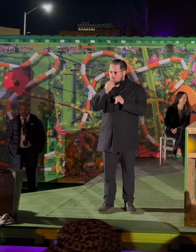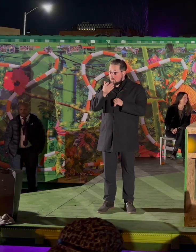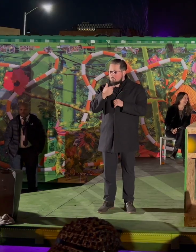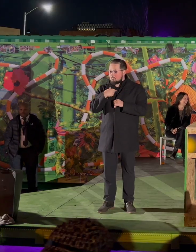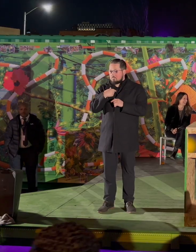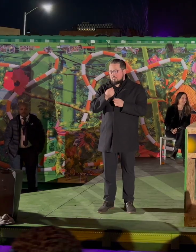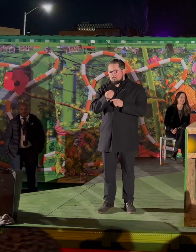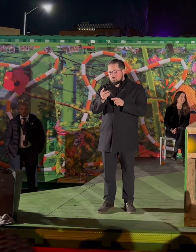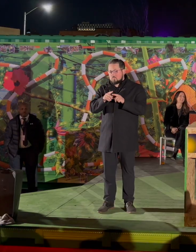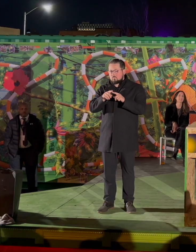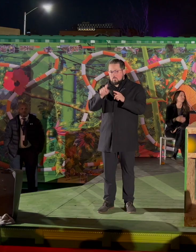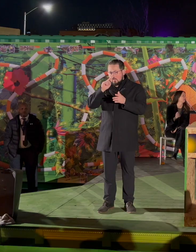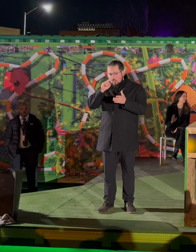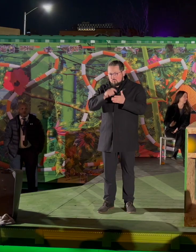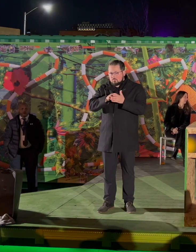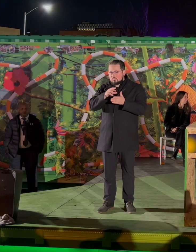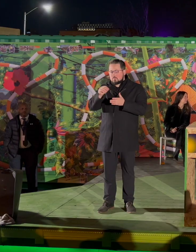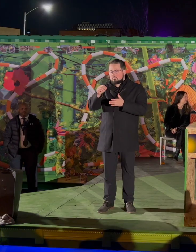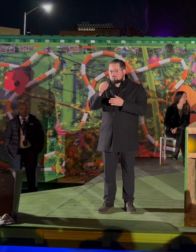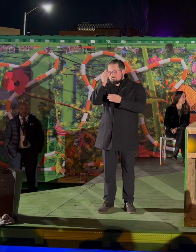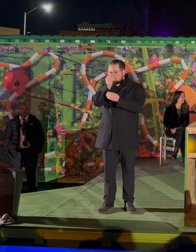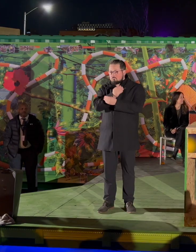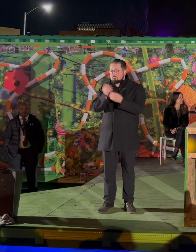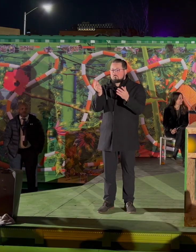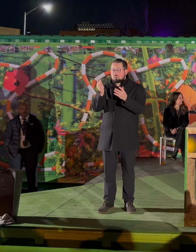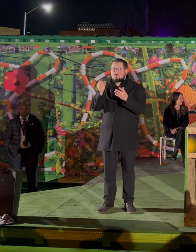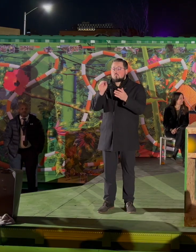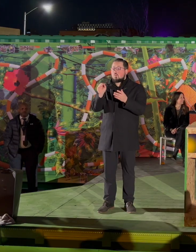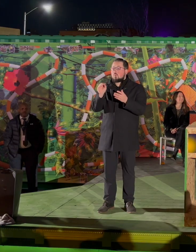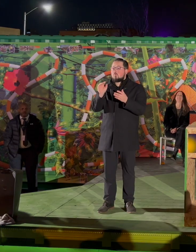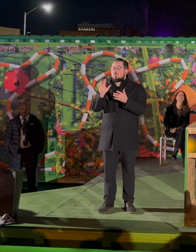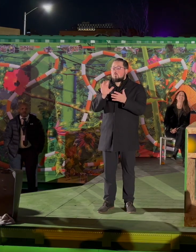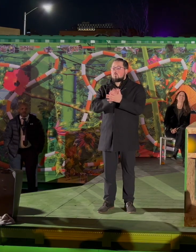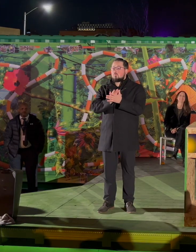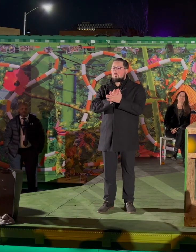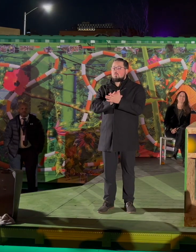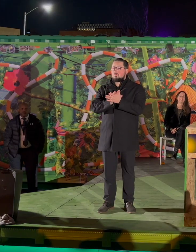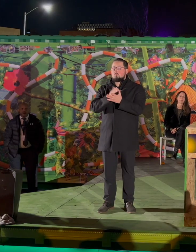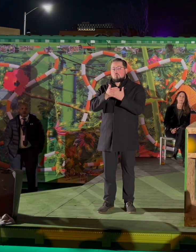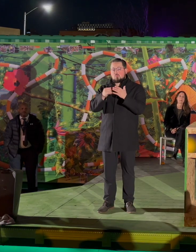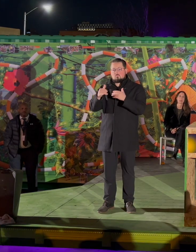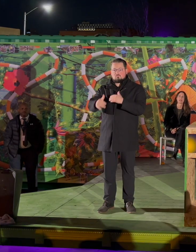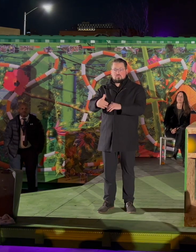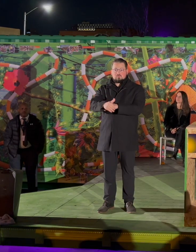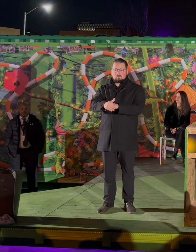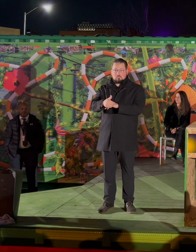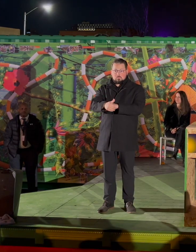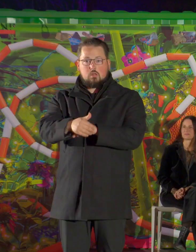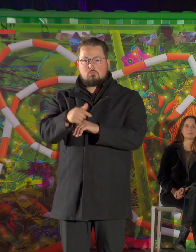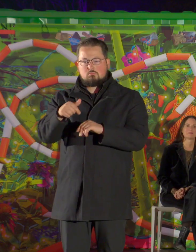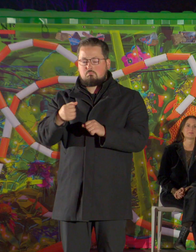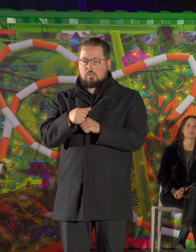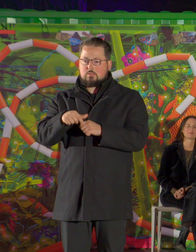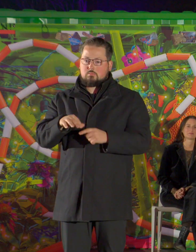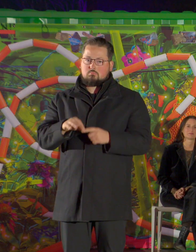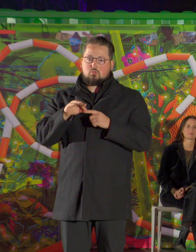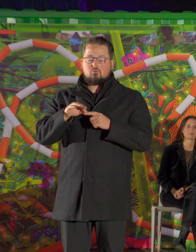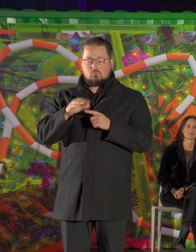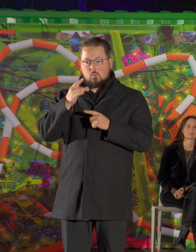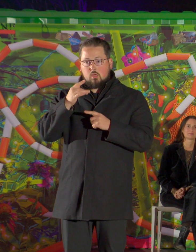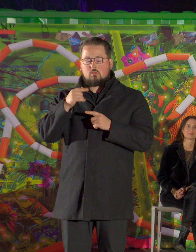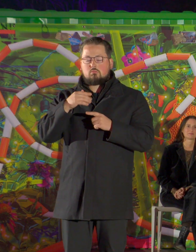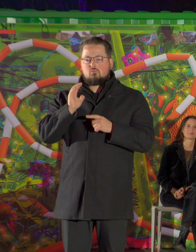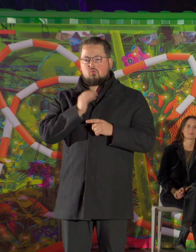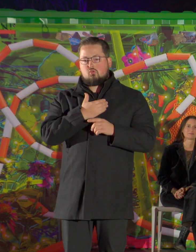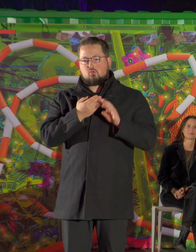few acknowledgments and a few PSAs, so thank you. Part of the evening tonight that makes it so special is in due to our